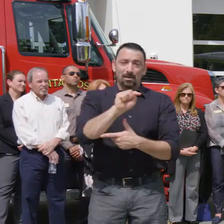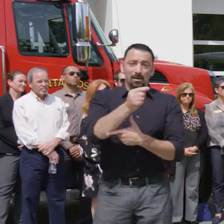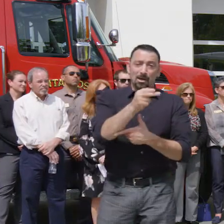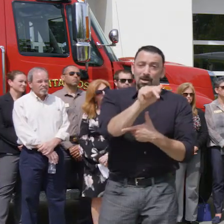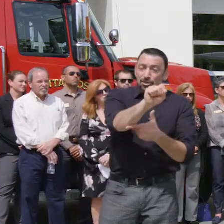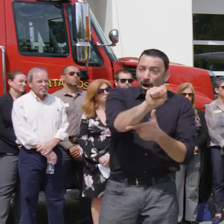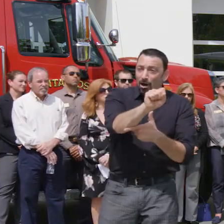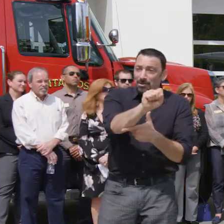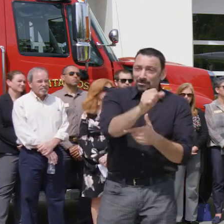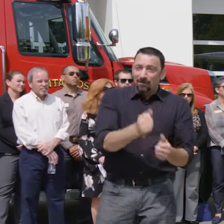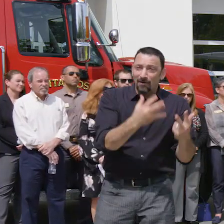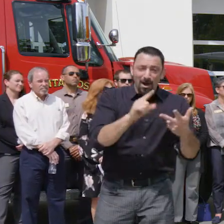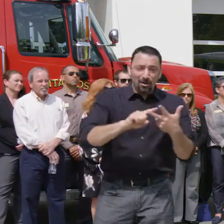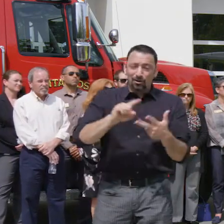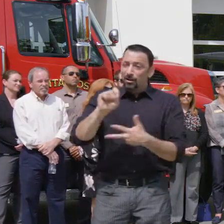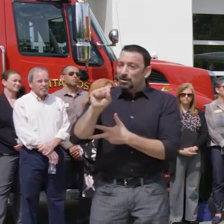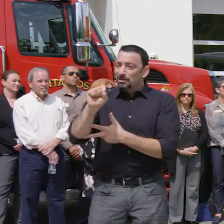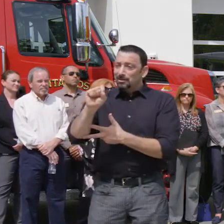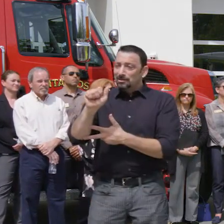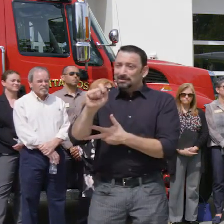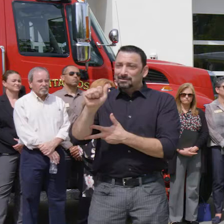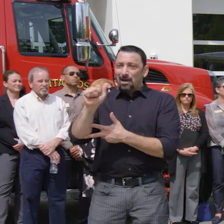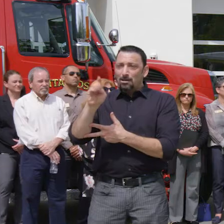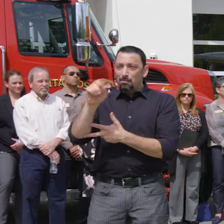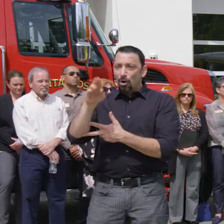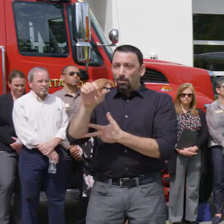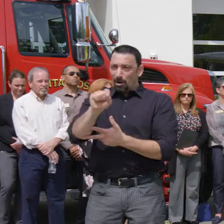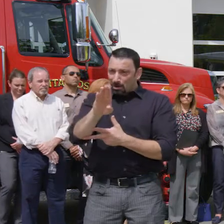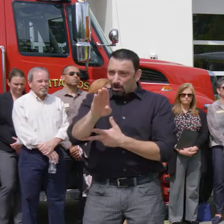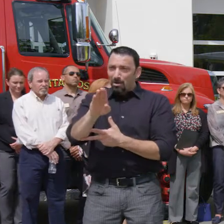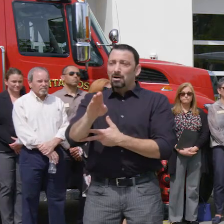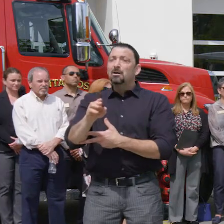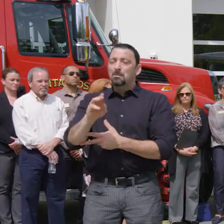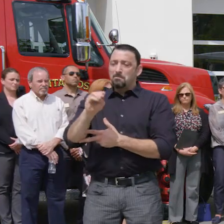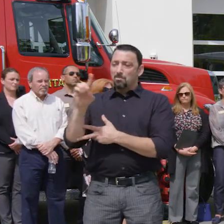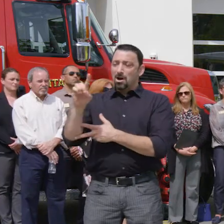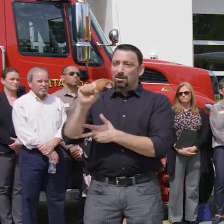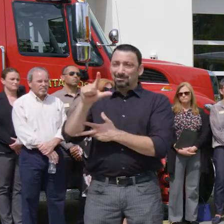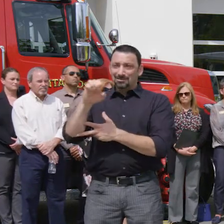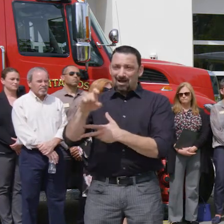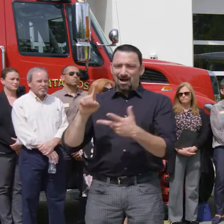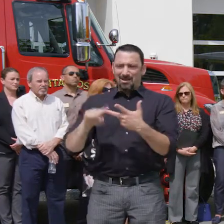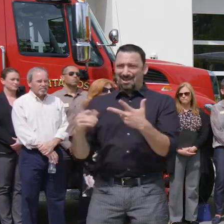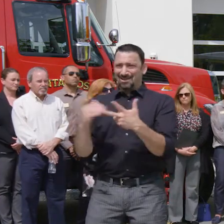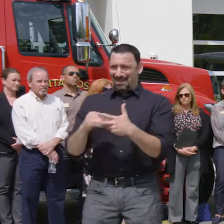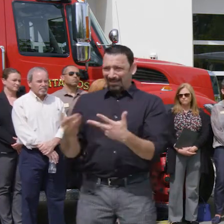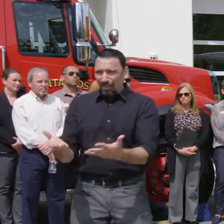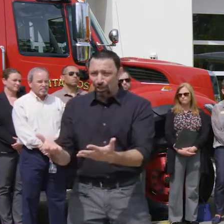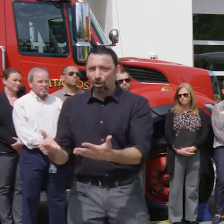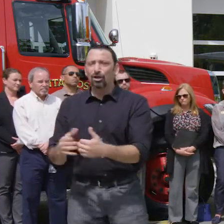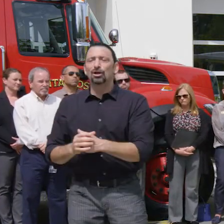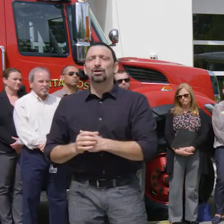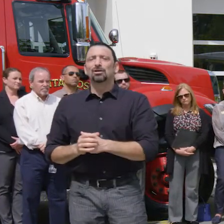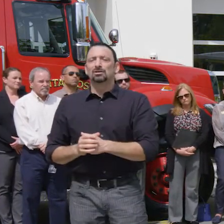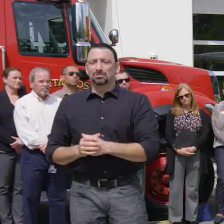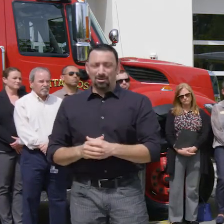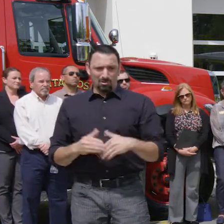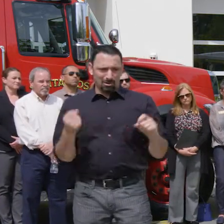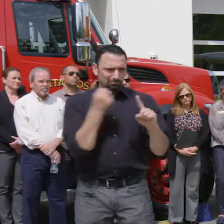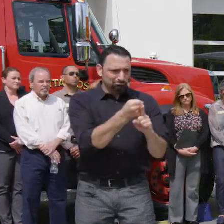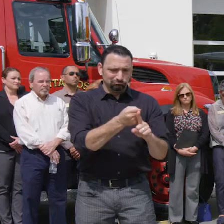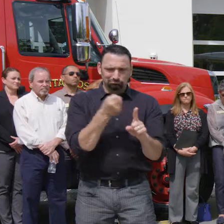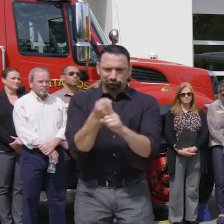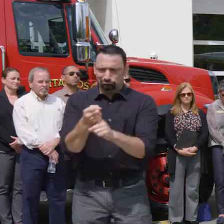the Santa Barbara mudslides, and the fires up north, balancing all three of these with all these resources to meet metrics that were